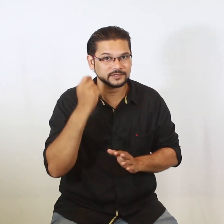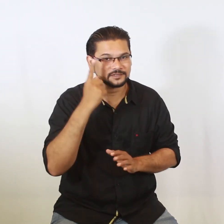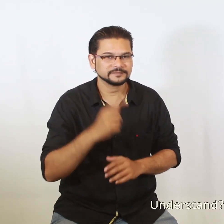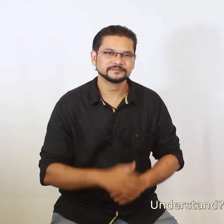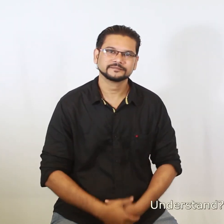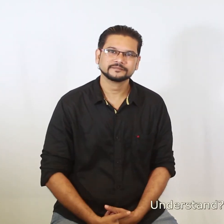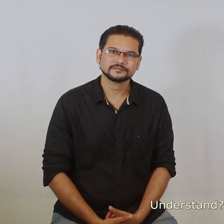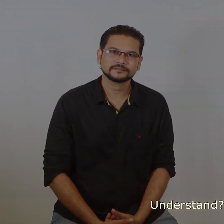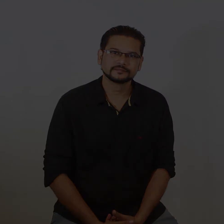Understand?